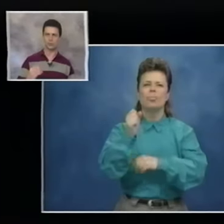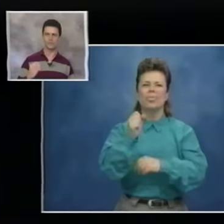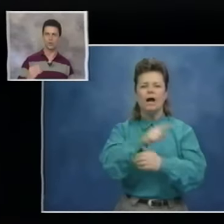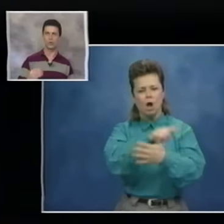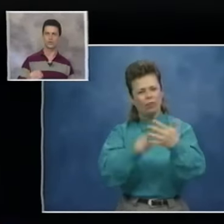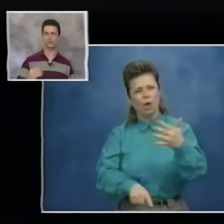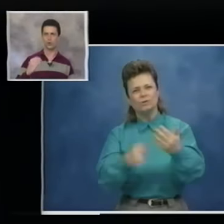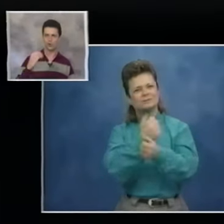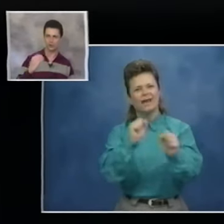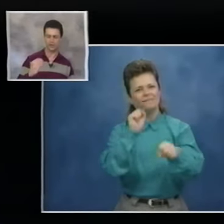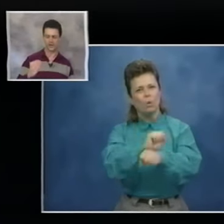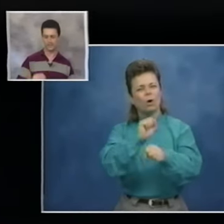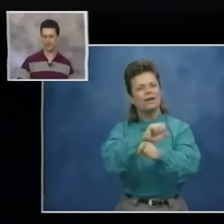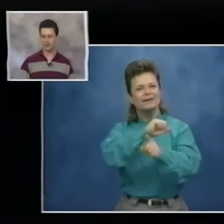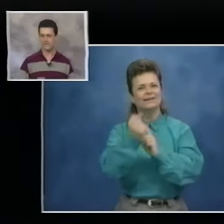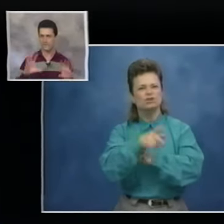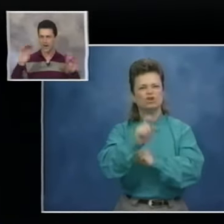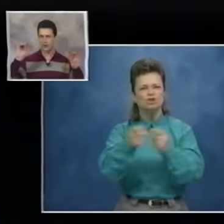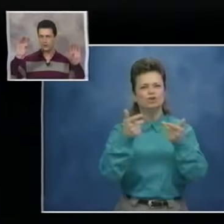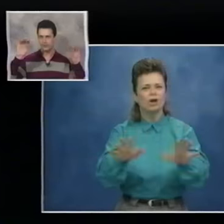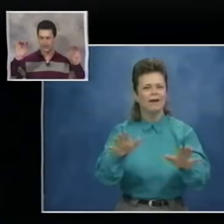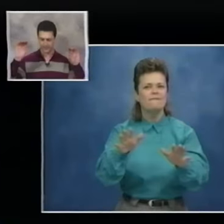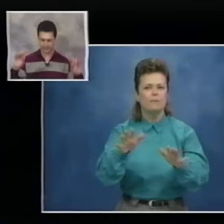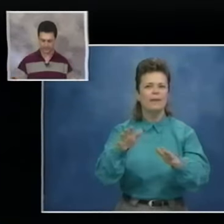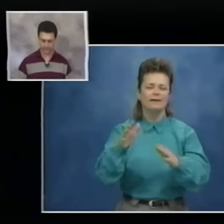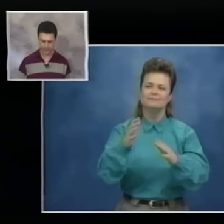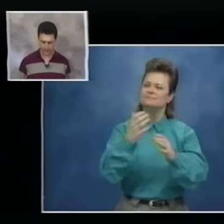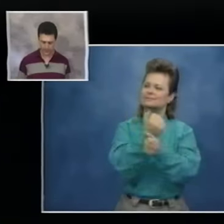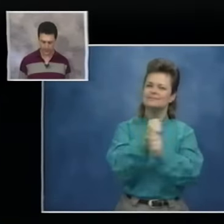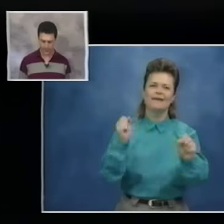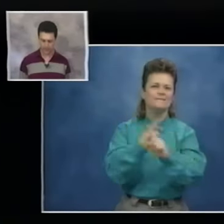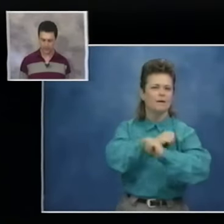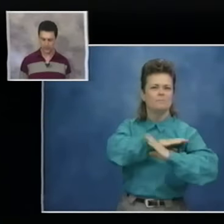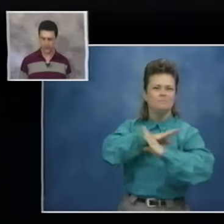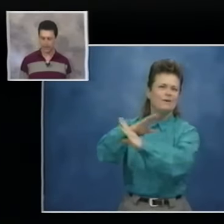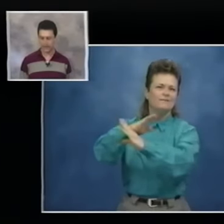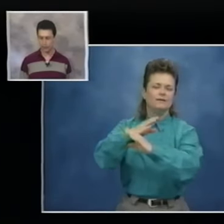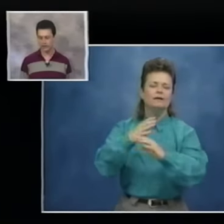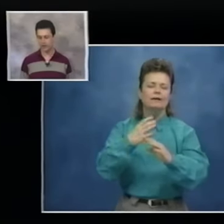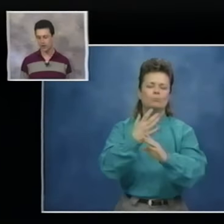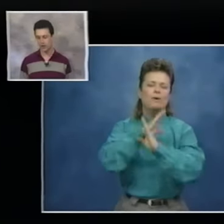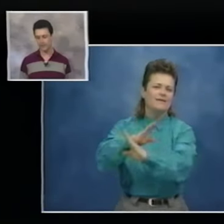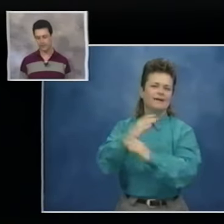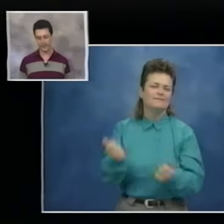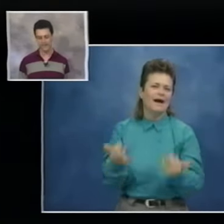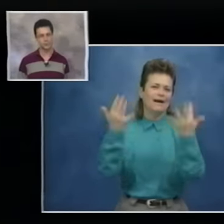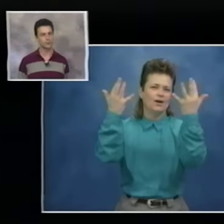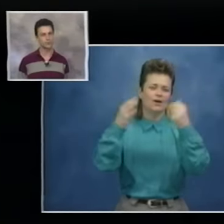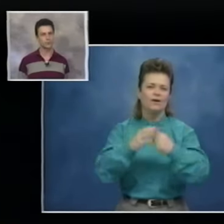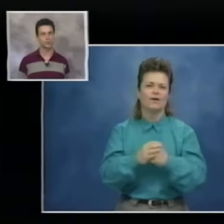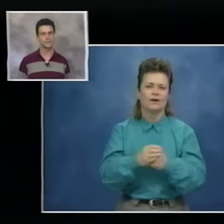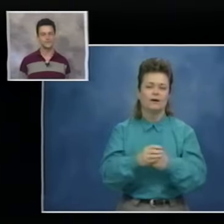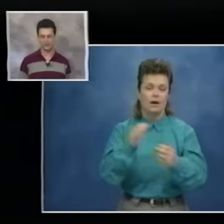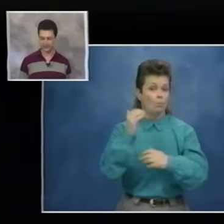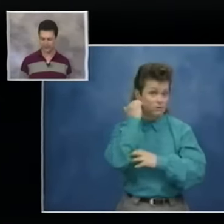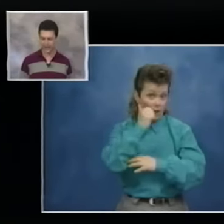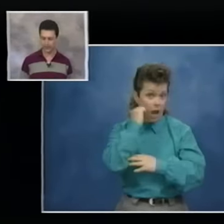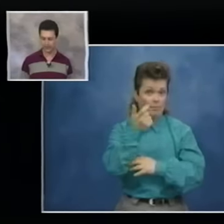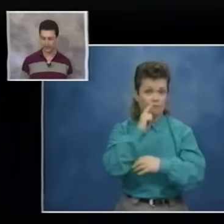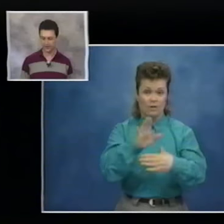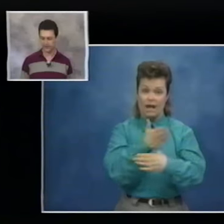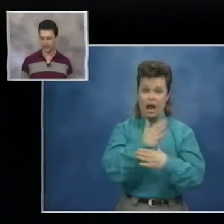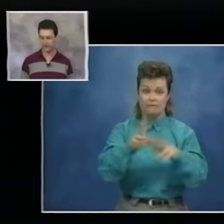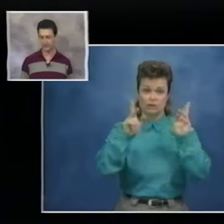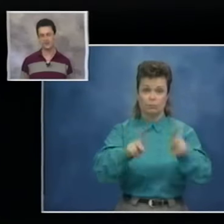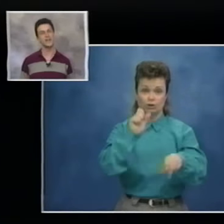which were, of course, or should have been, fire safe. It wasn't uncommon for the average person to work 56